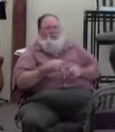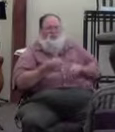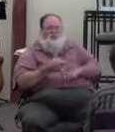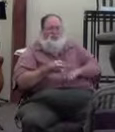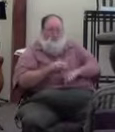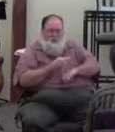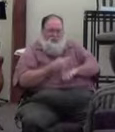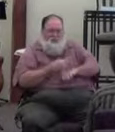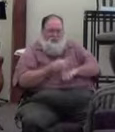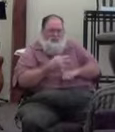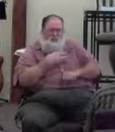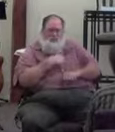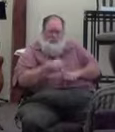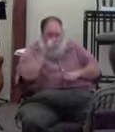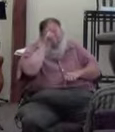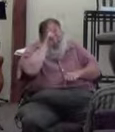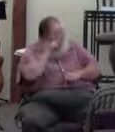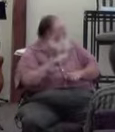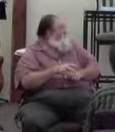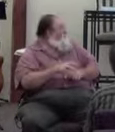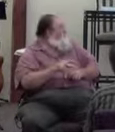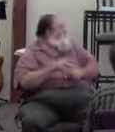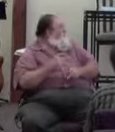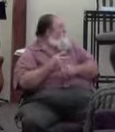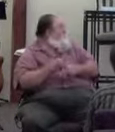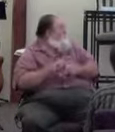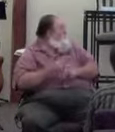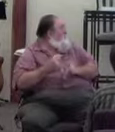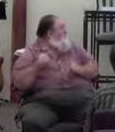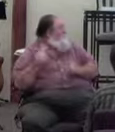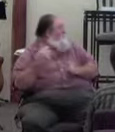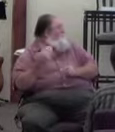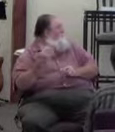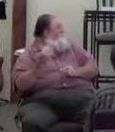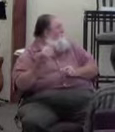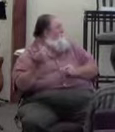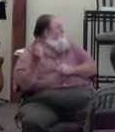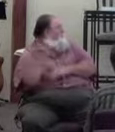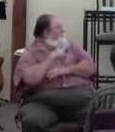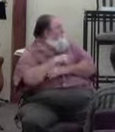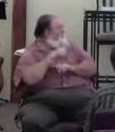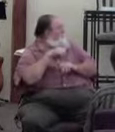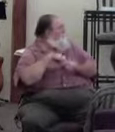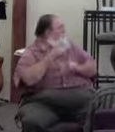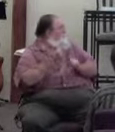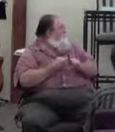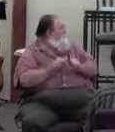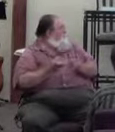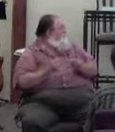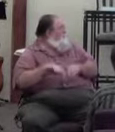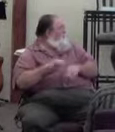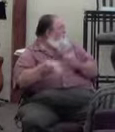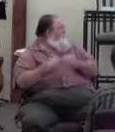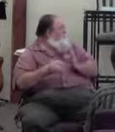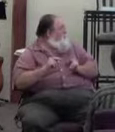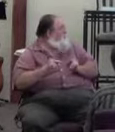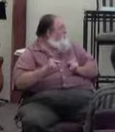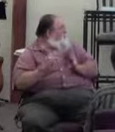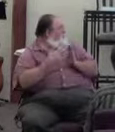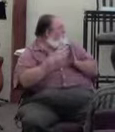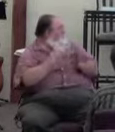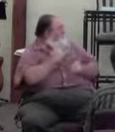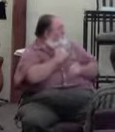Take care of them until the 14th day of the month, when all the people of the community of Israel must